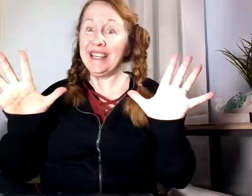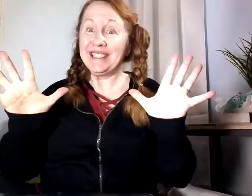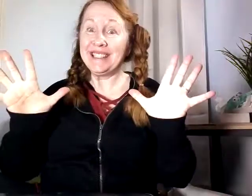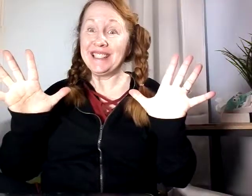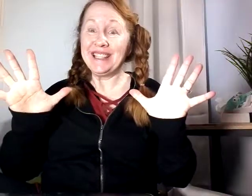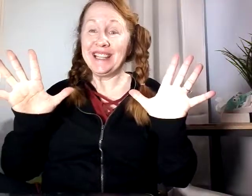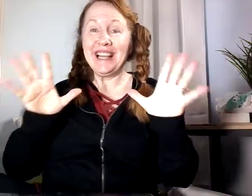bright,